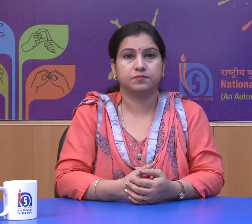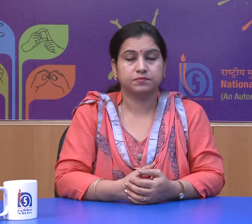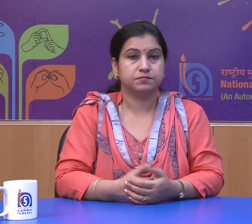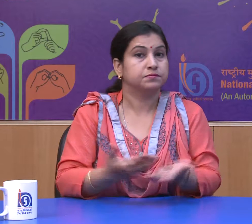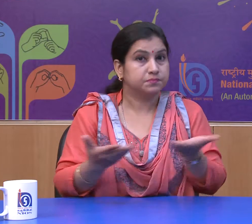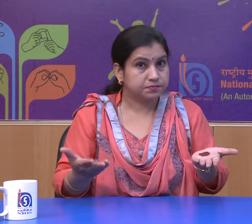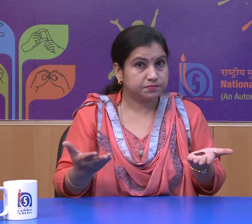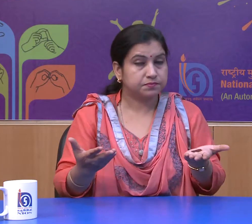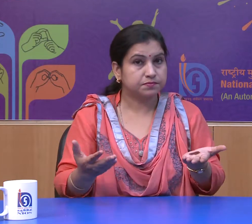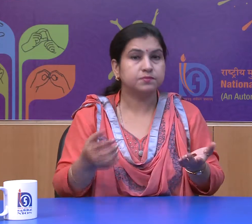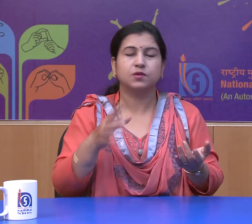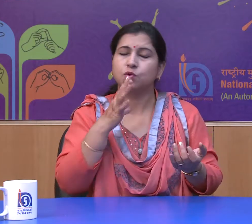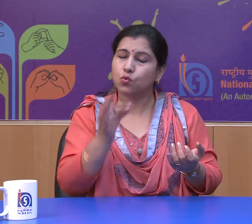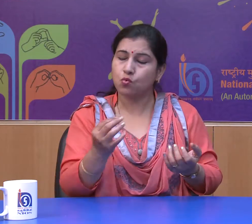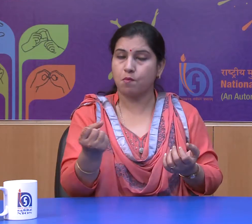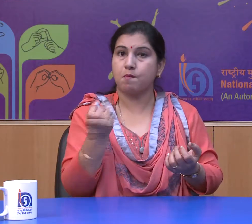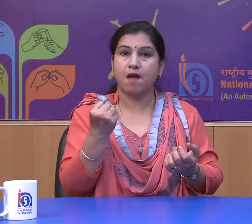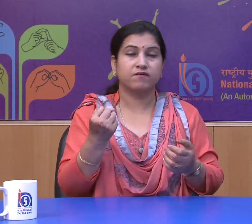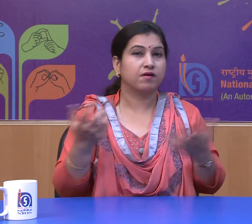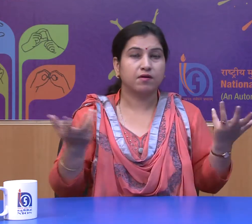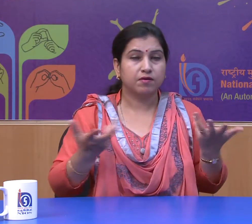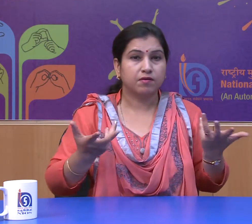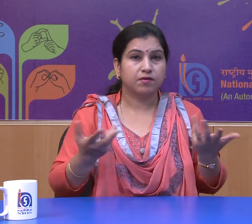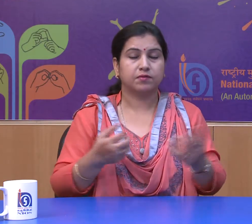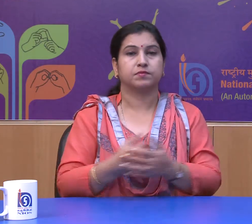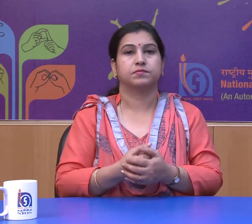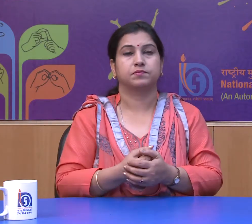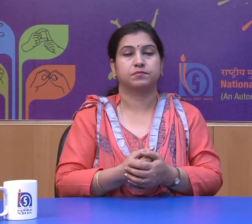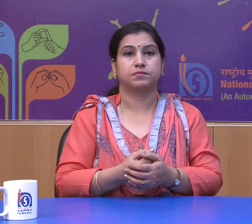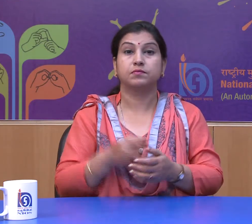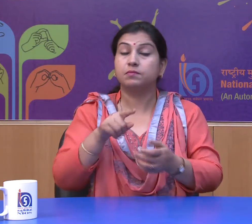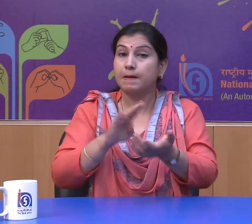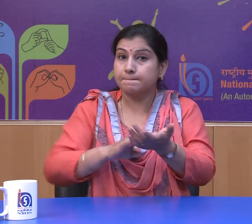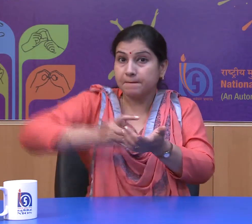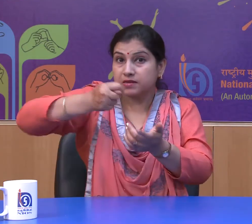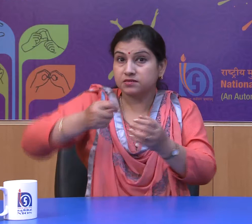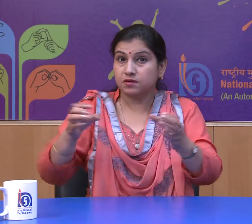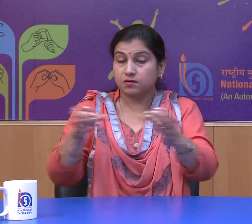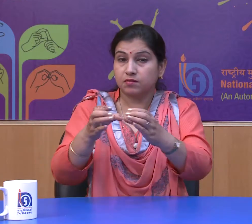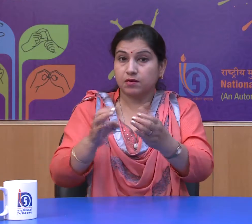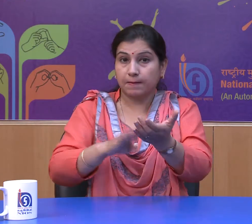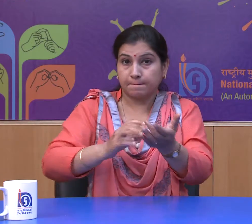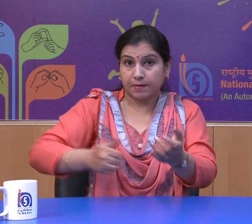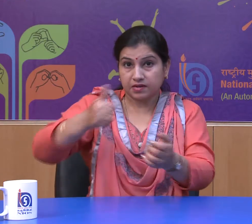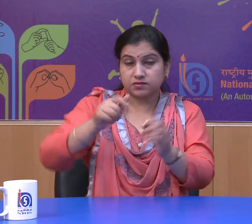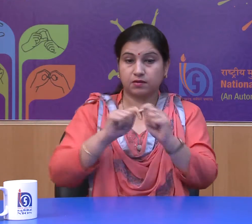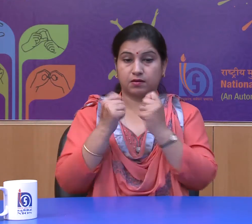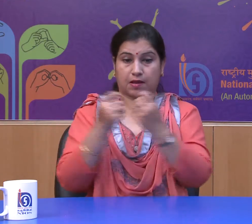However, the real power lies in the hand of the Council of Ministers headed by the